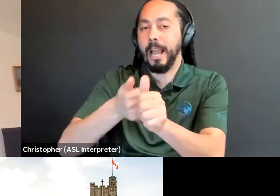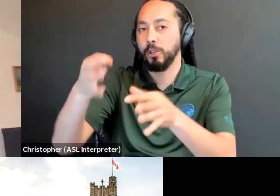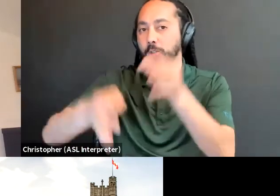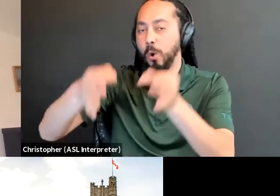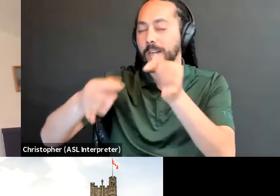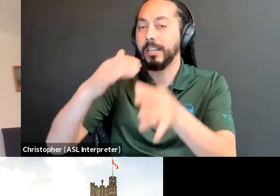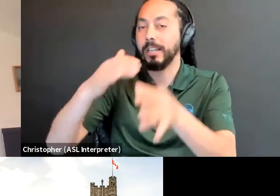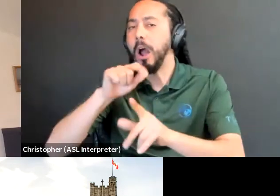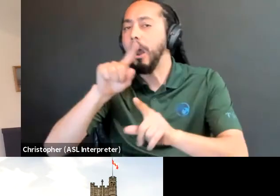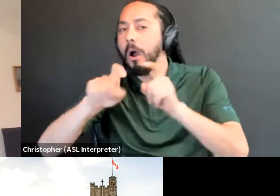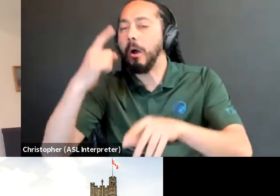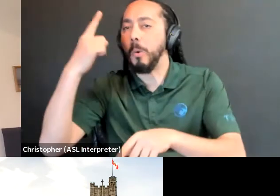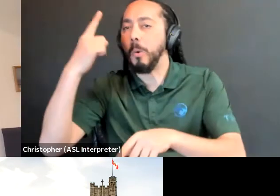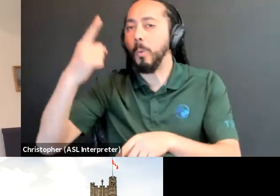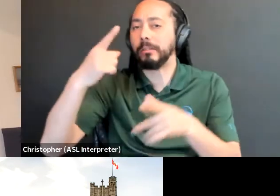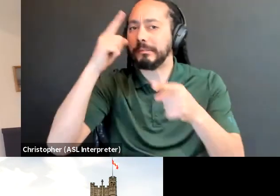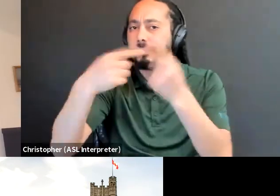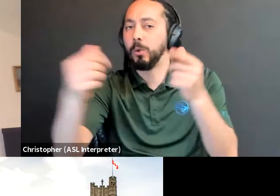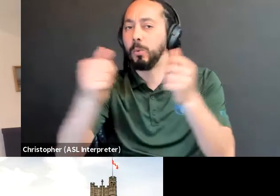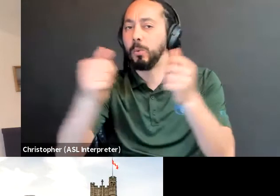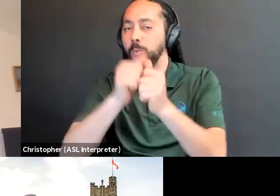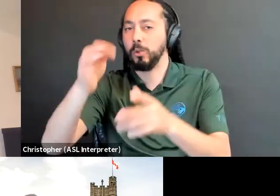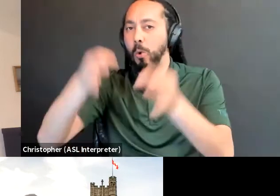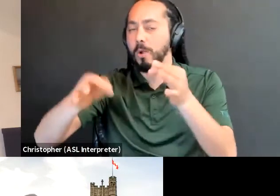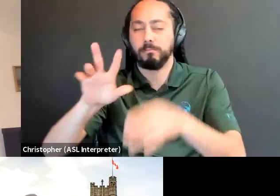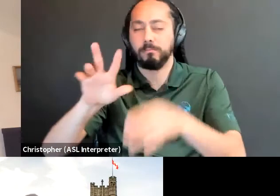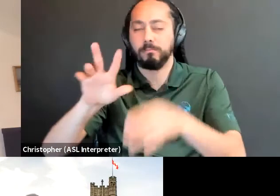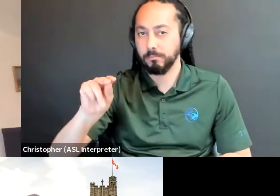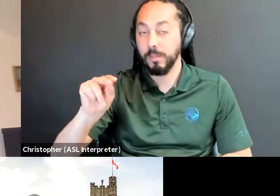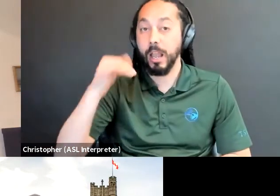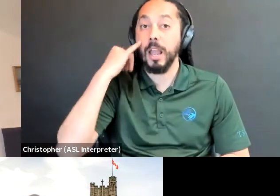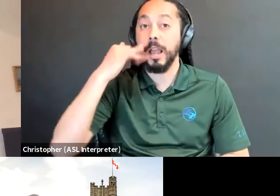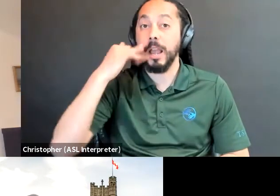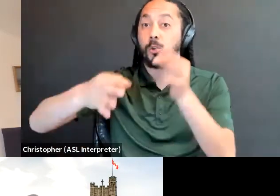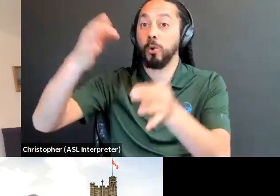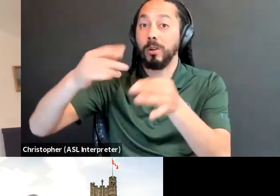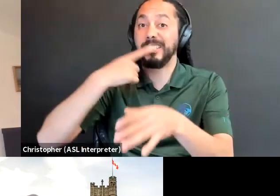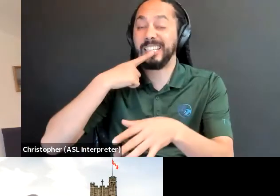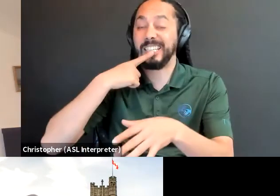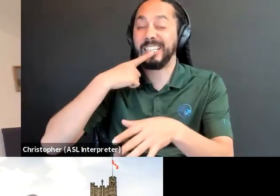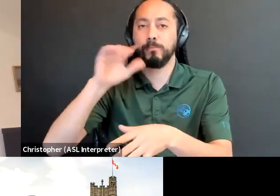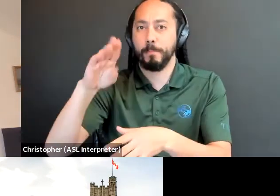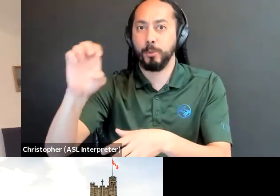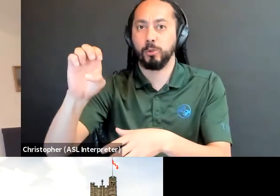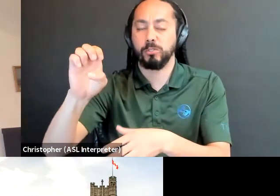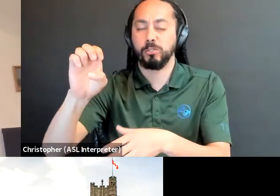or prove that the findings are wrong. So when the court chooses to disbelieve abuse, we just report it. We don't say if it's wrong or not.